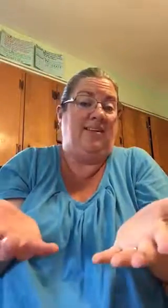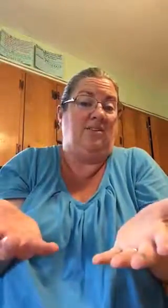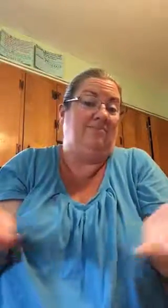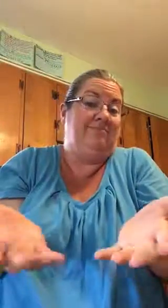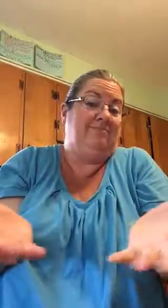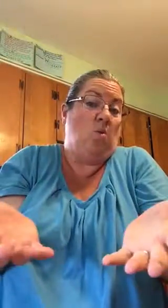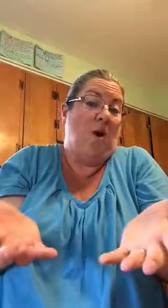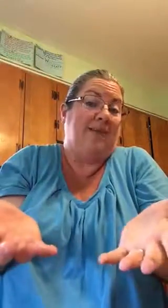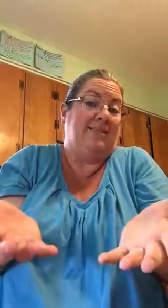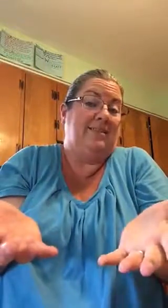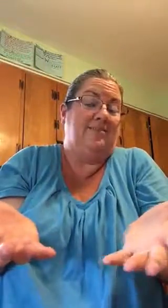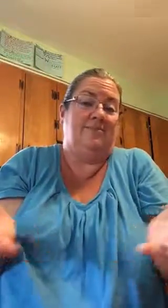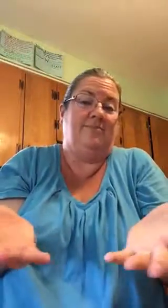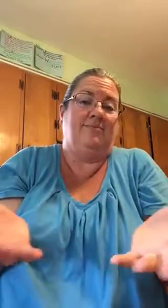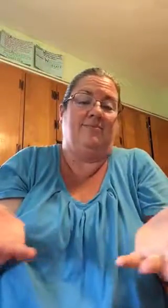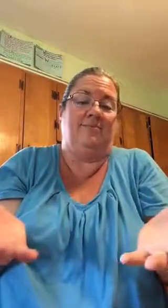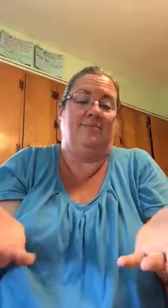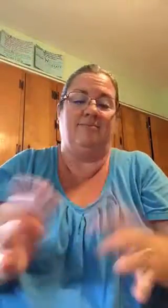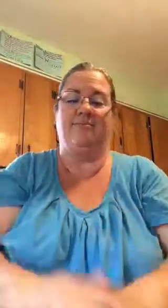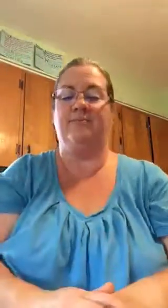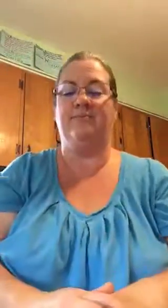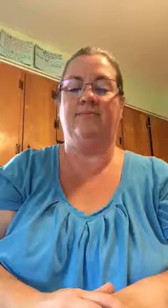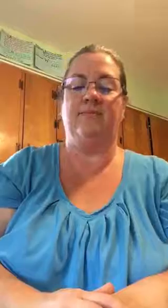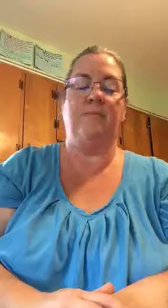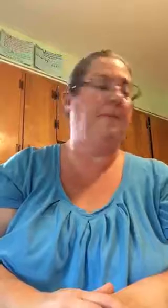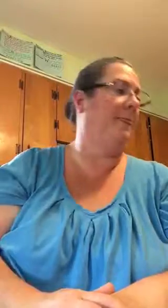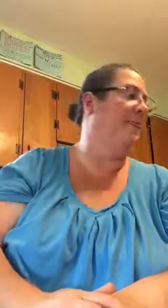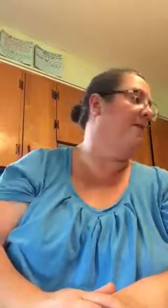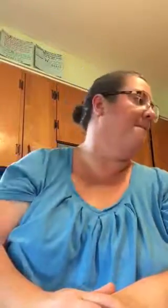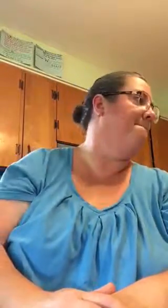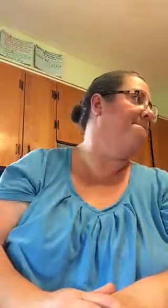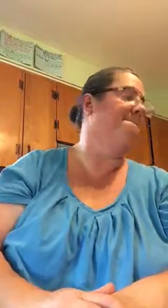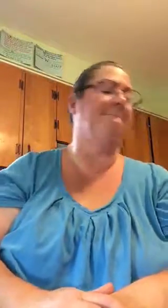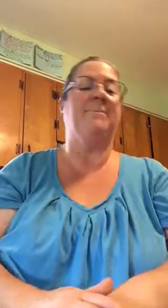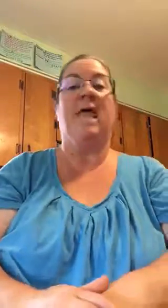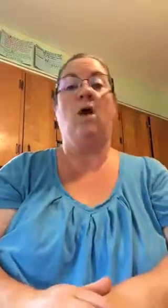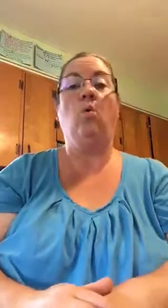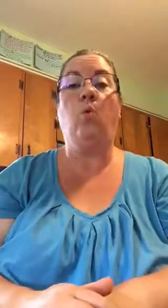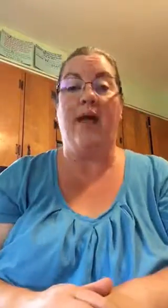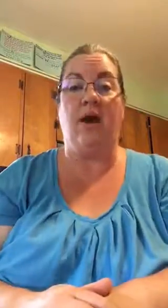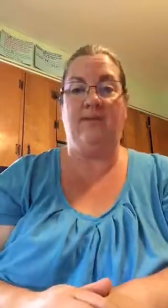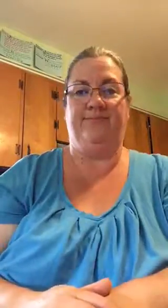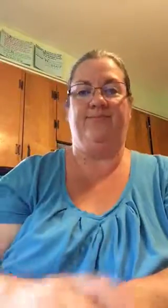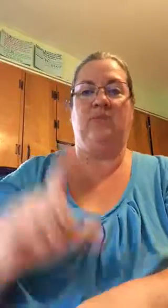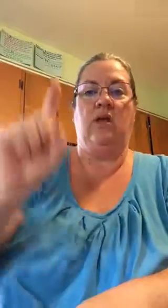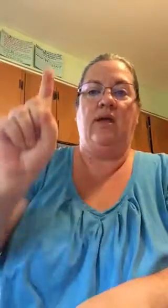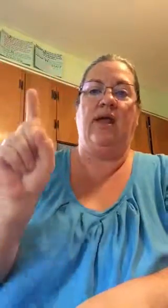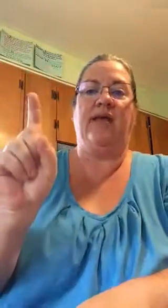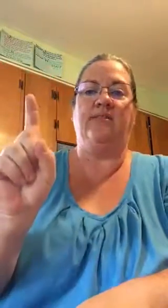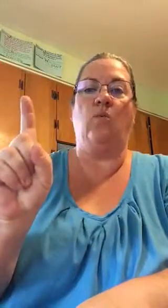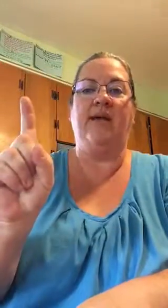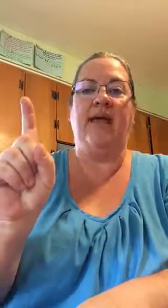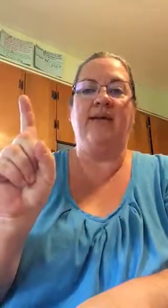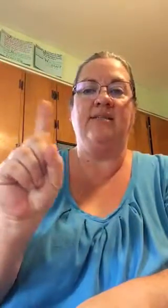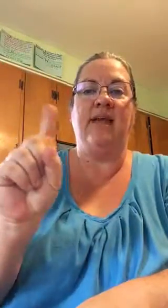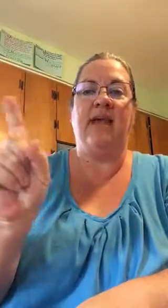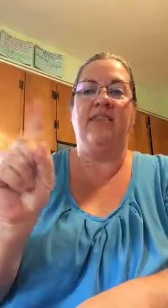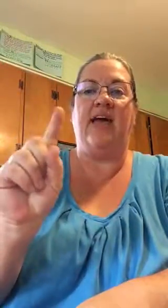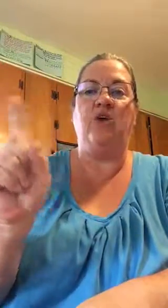little what? Or we could do the ABCs. Where? It's a one hand that you